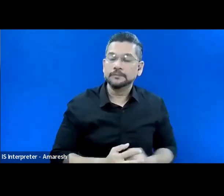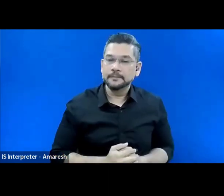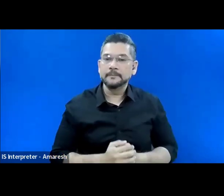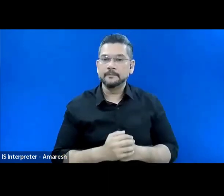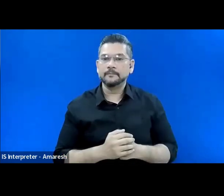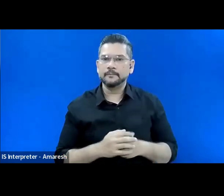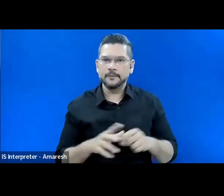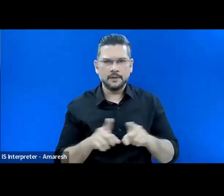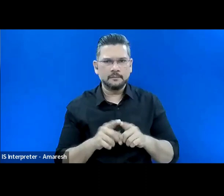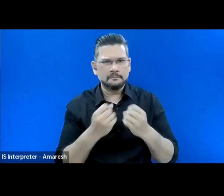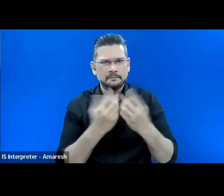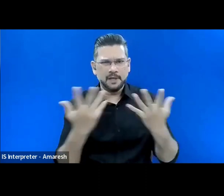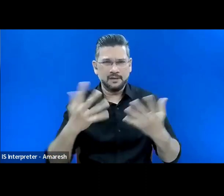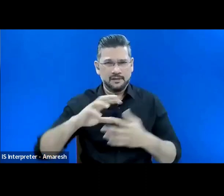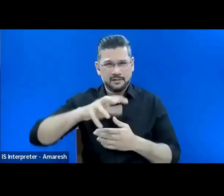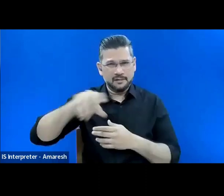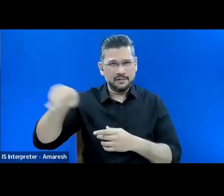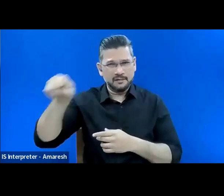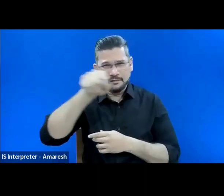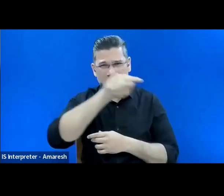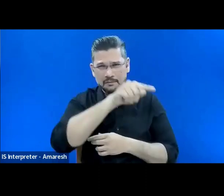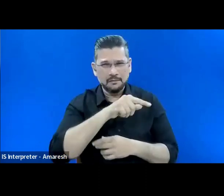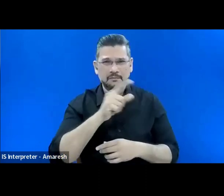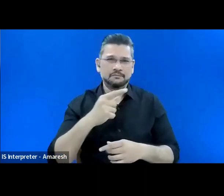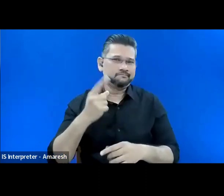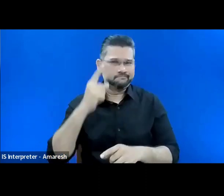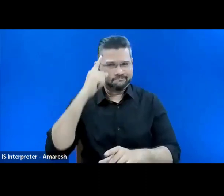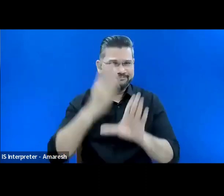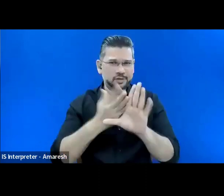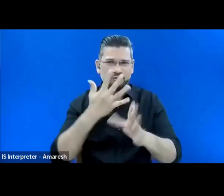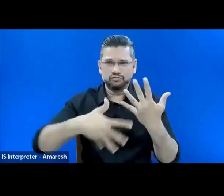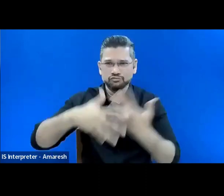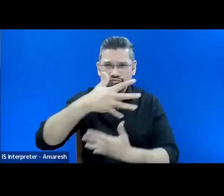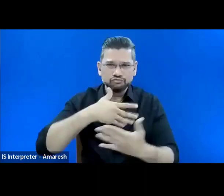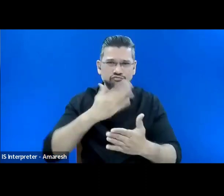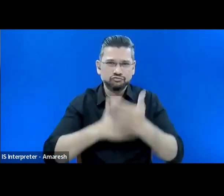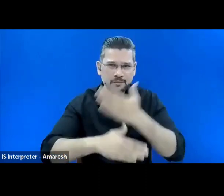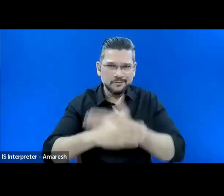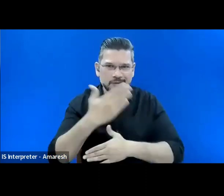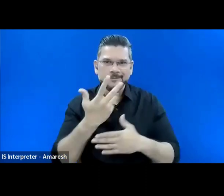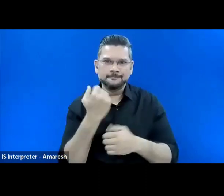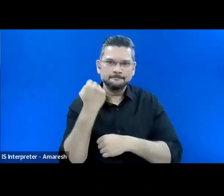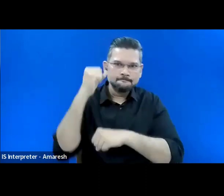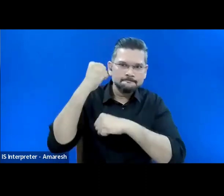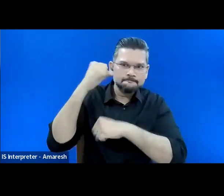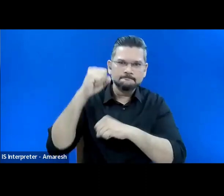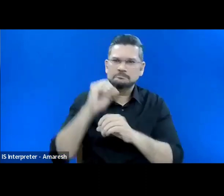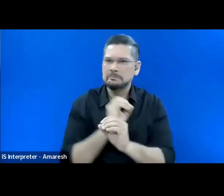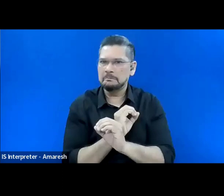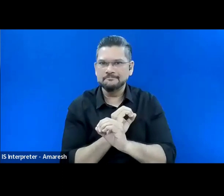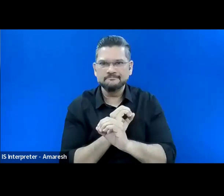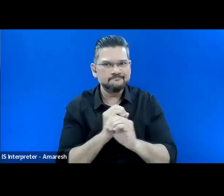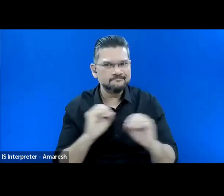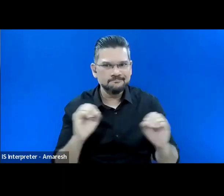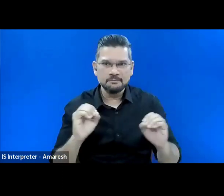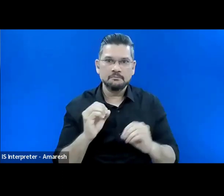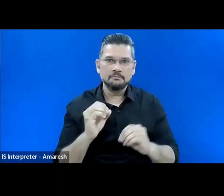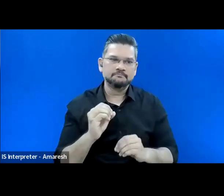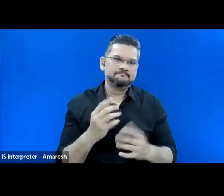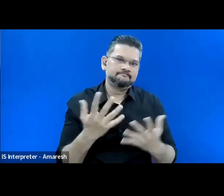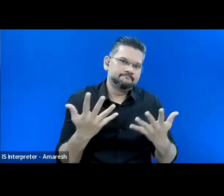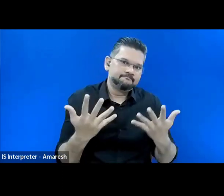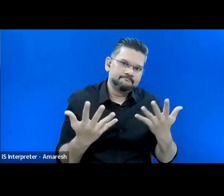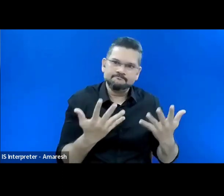where movements of persons with psychosocial disabilities don't exist at all. And even if they do, they are very medical, they have a very